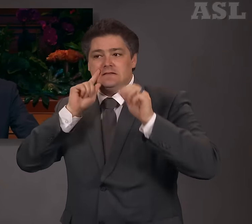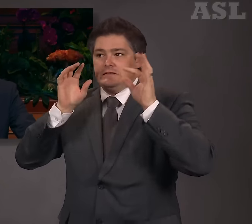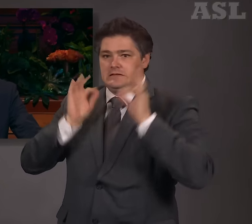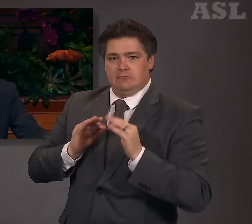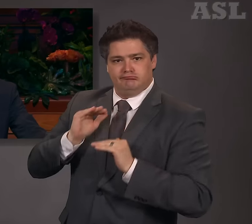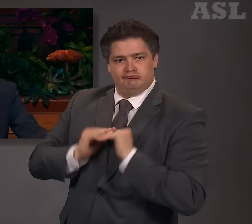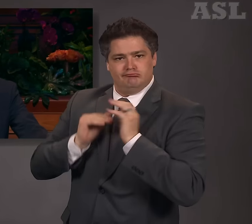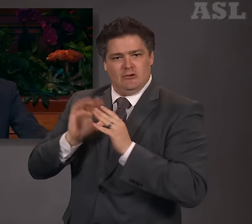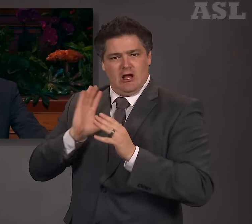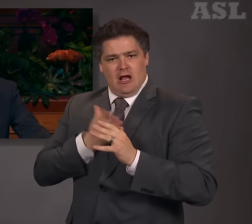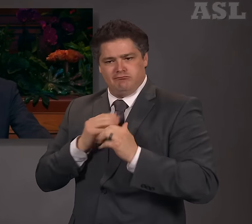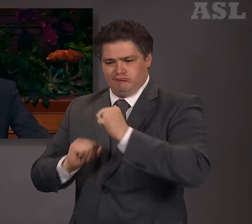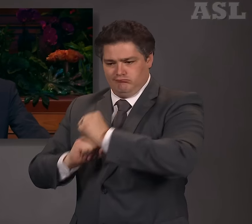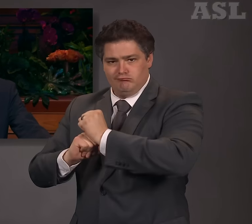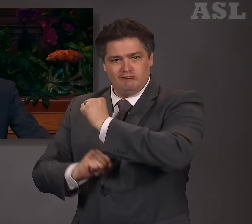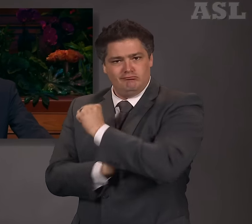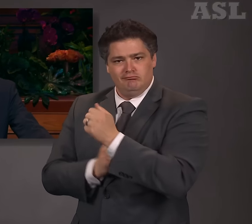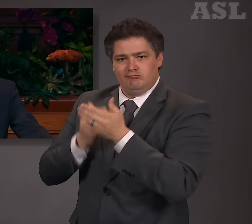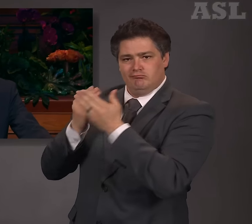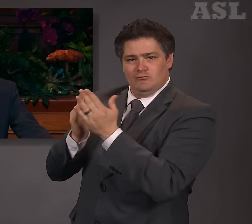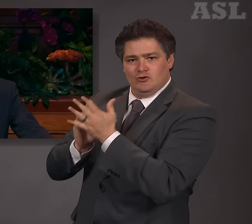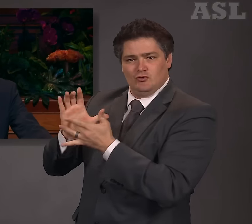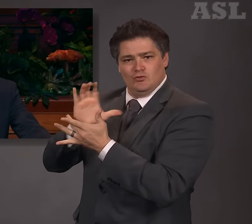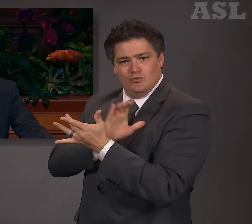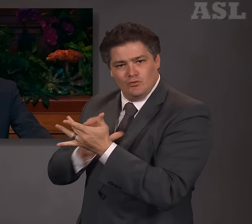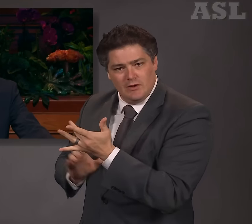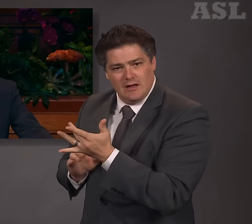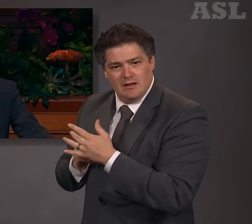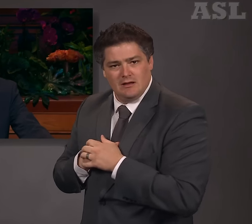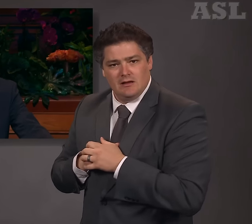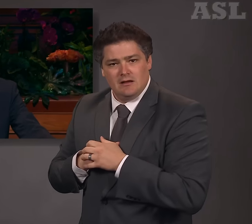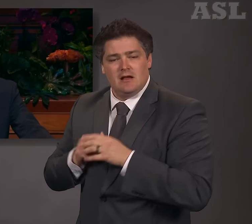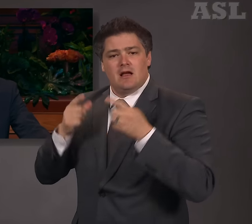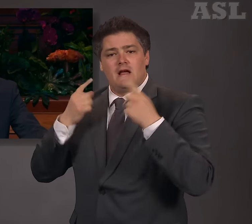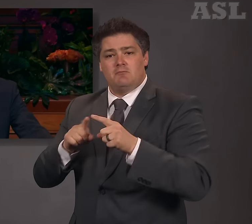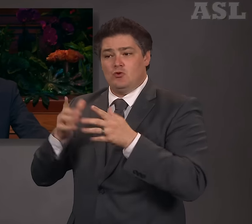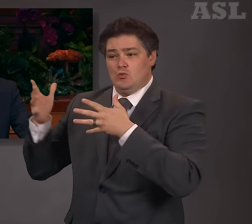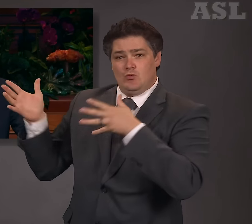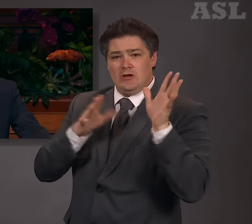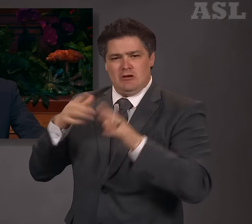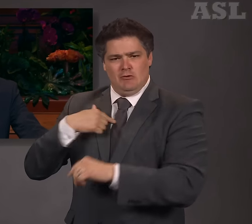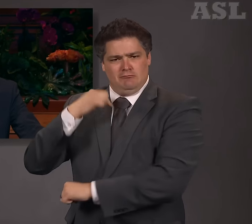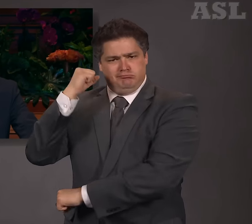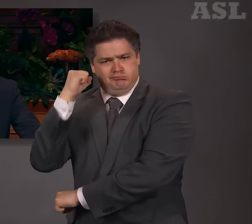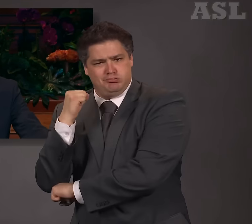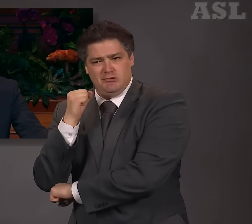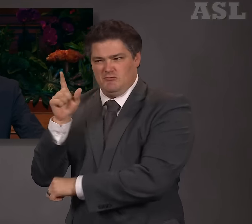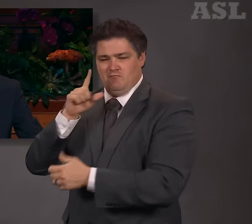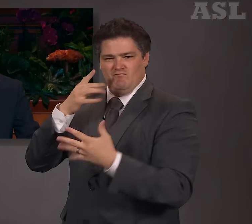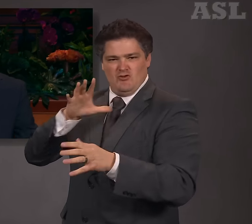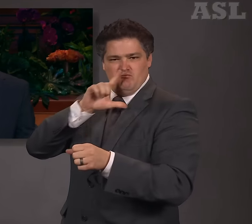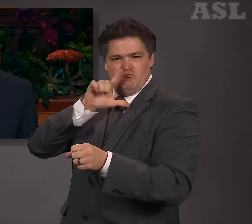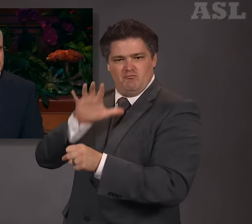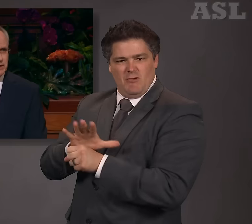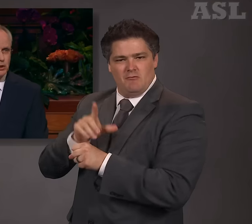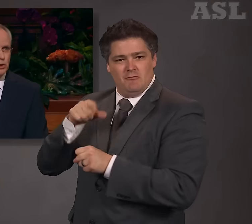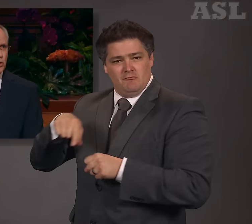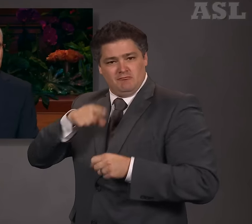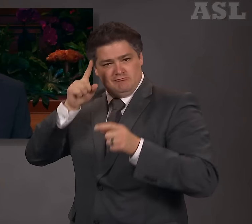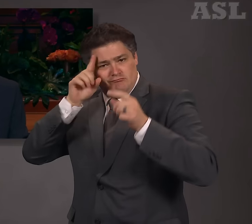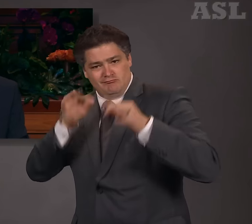so that when the whirlwind comes, it shall have no power over us. He has promised